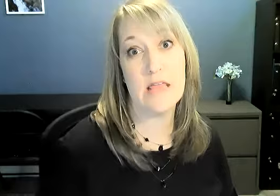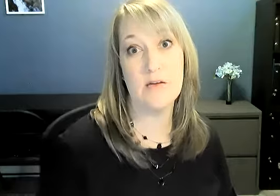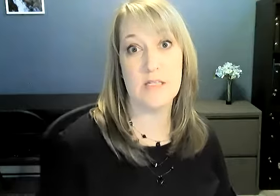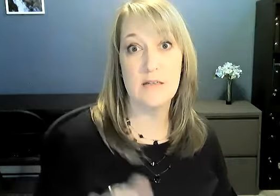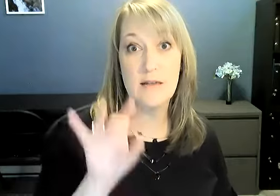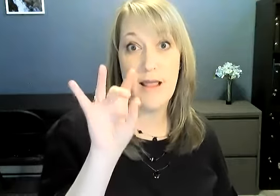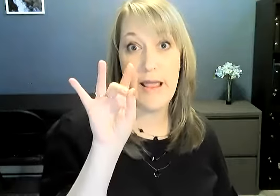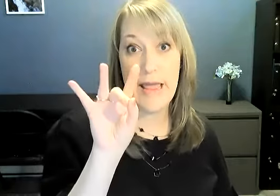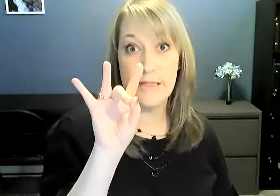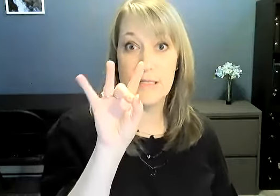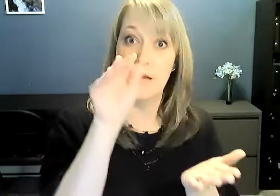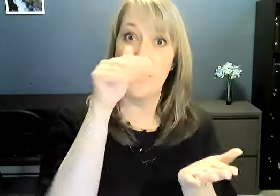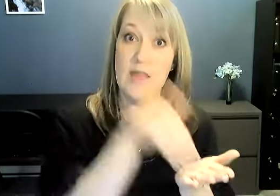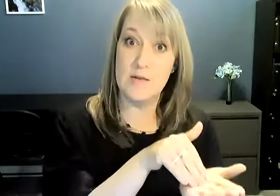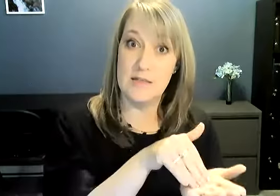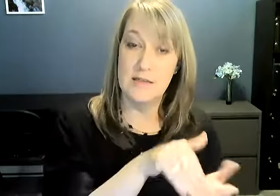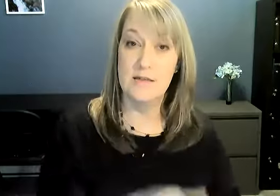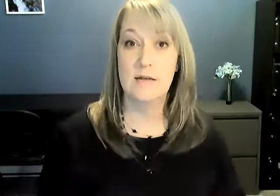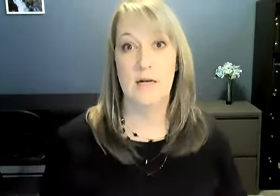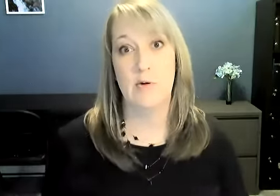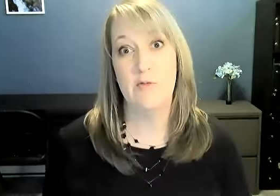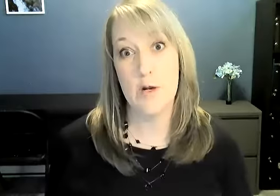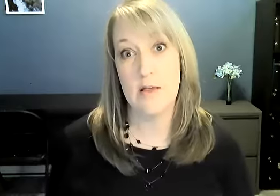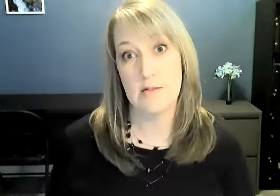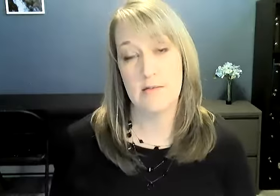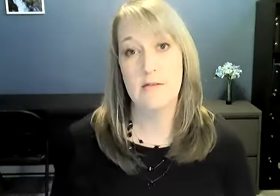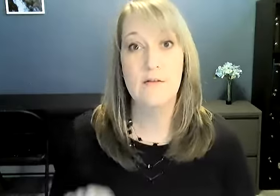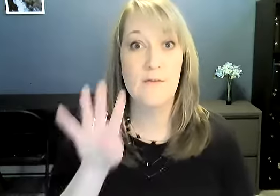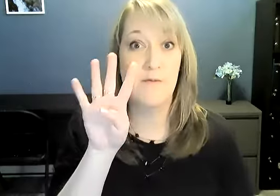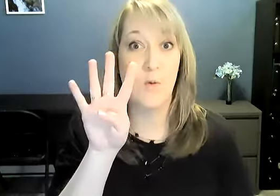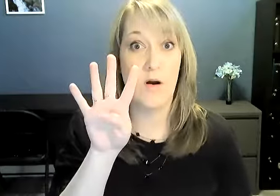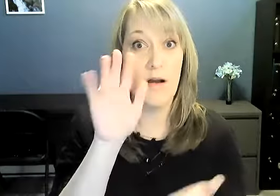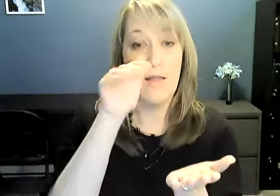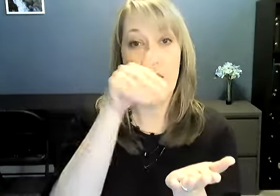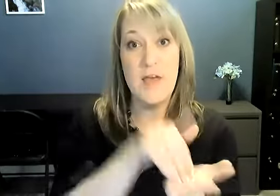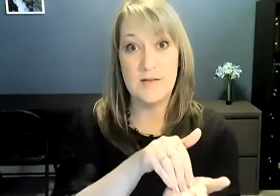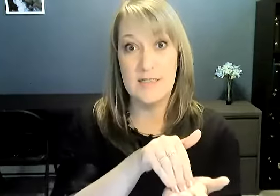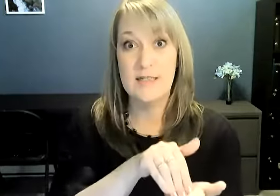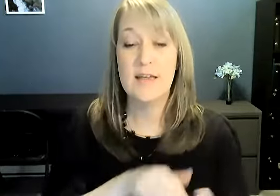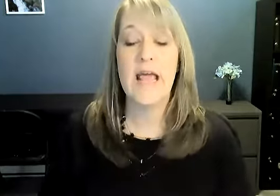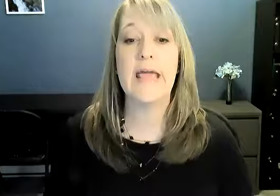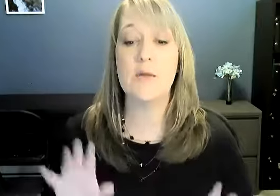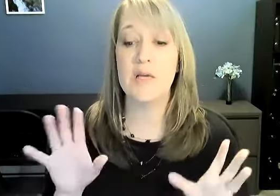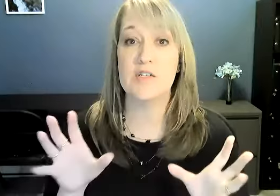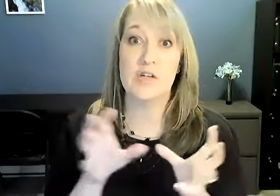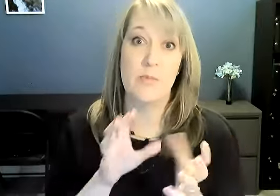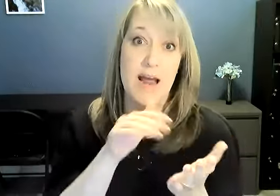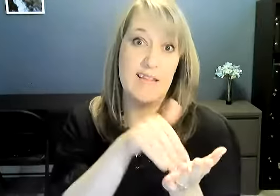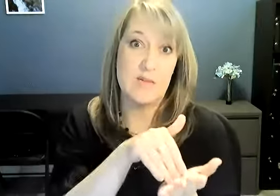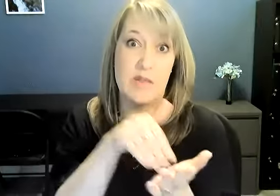8,000. 8,000. How about 4,000? 4,000. Again, because you're combining this with